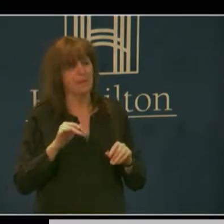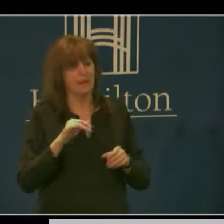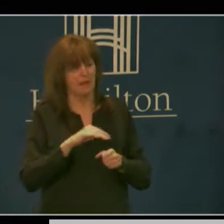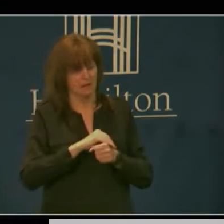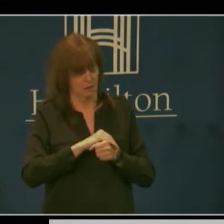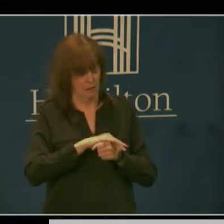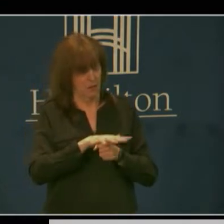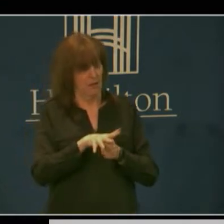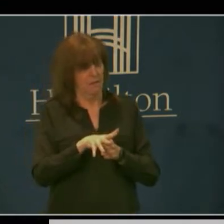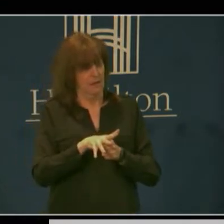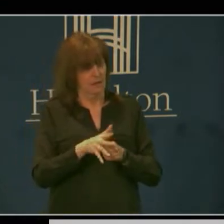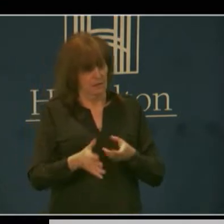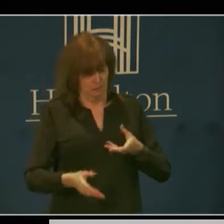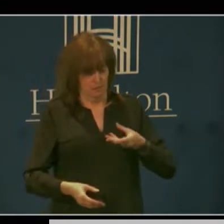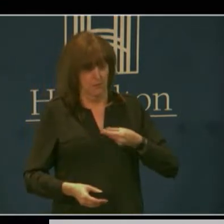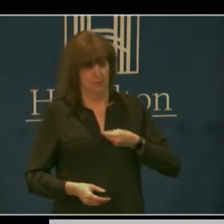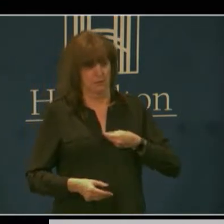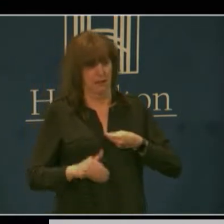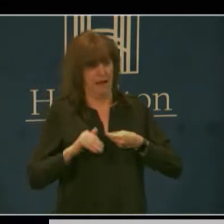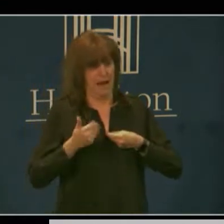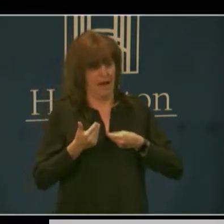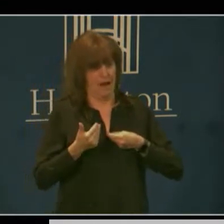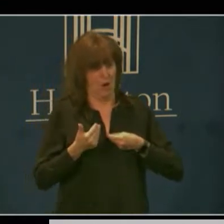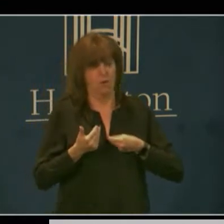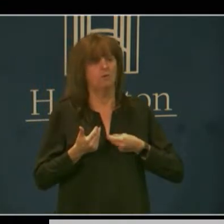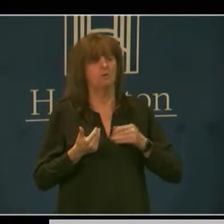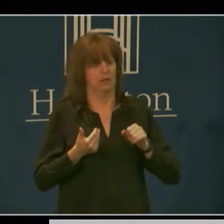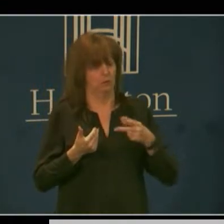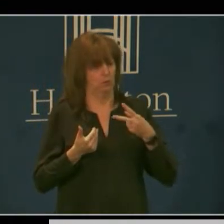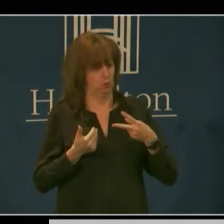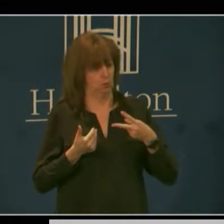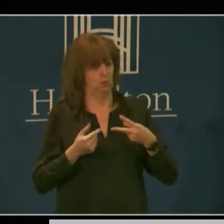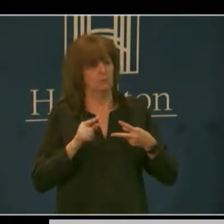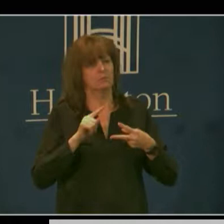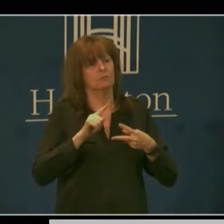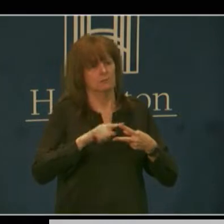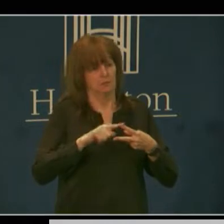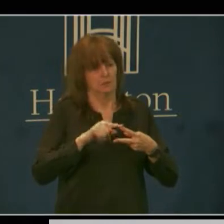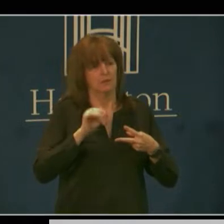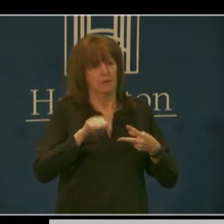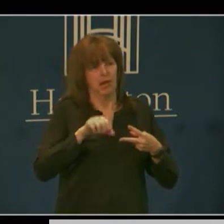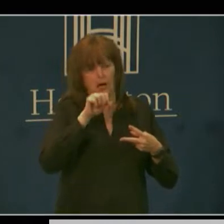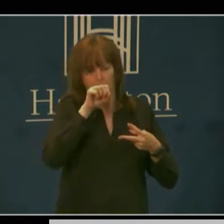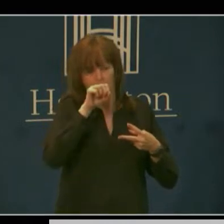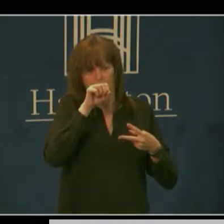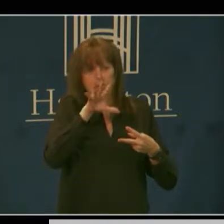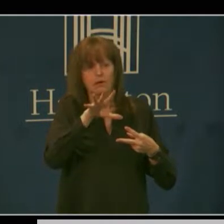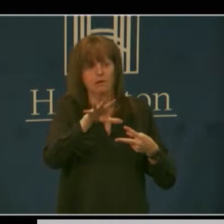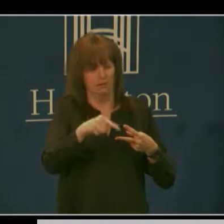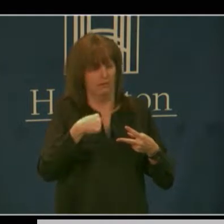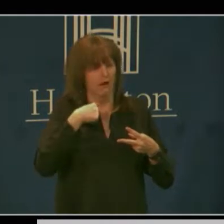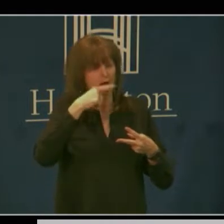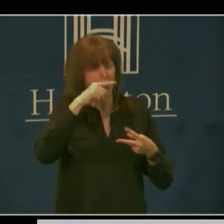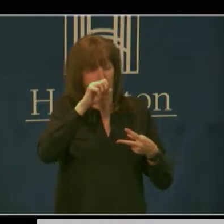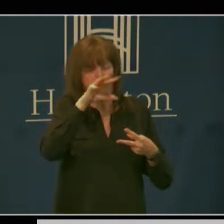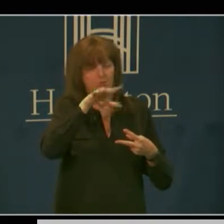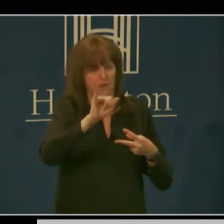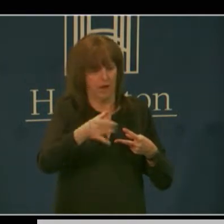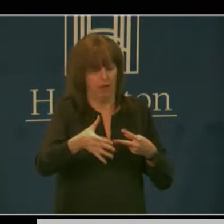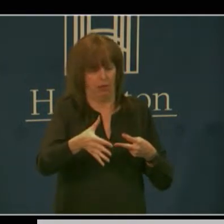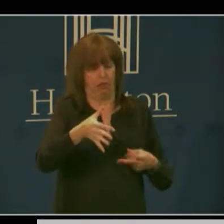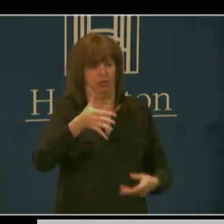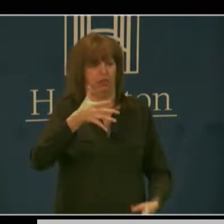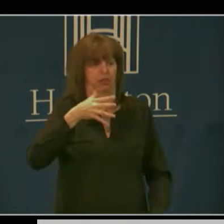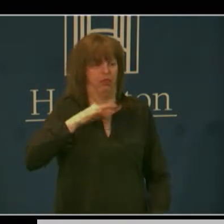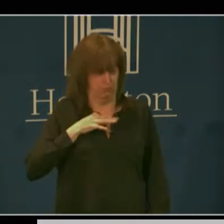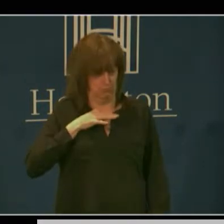another. Two ways. One is through droplet spread. That's the notion of transmitting it from one person to another when